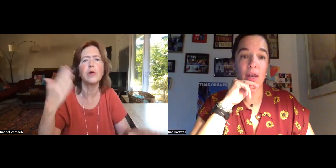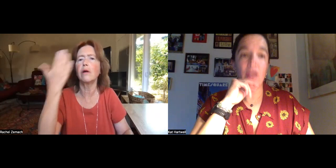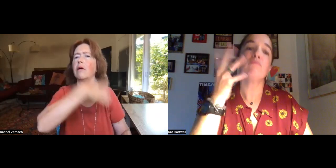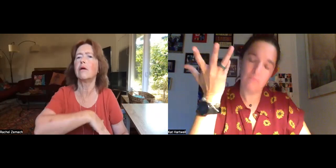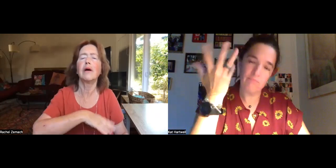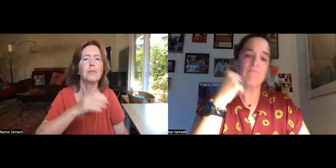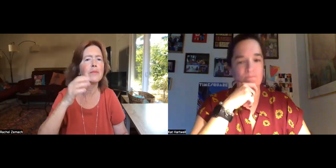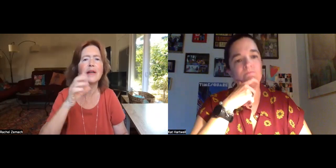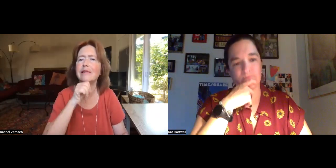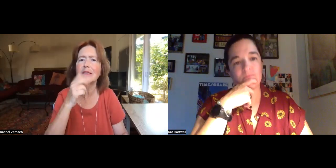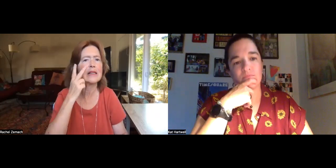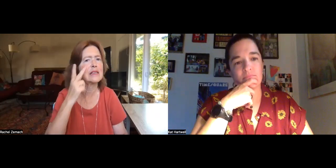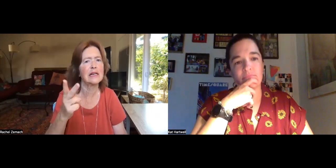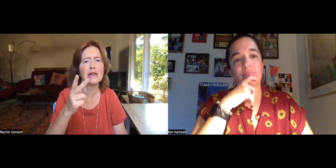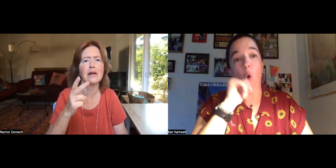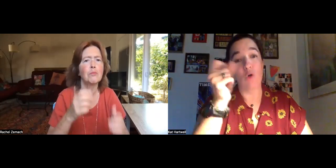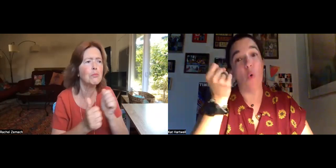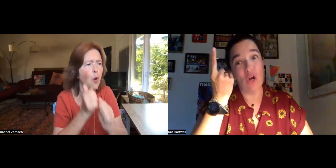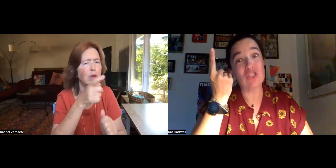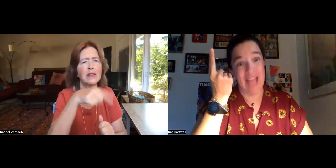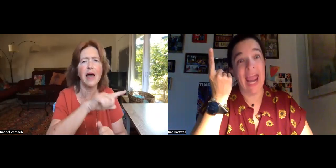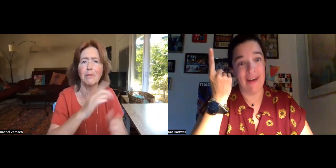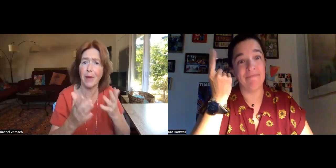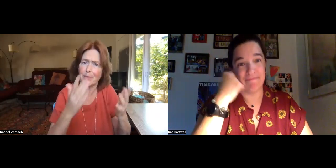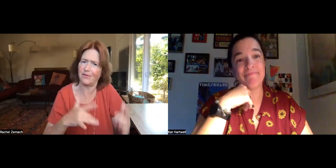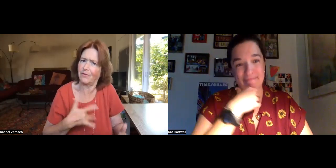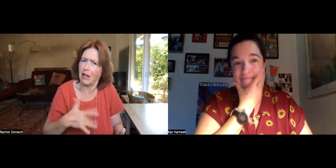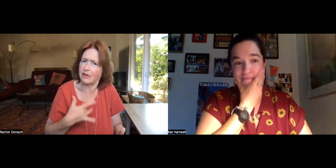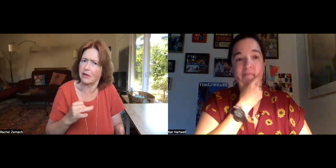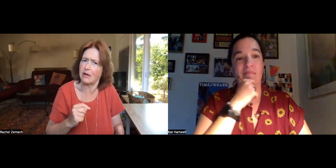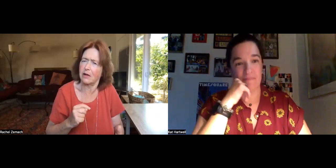children didn't see On the more. one They thing. may felt it.